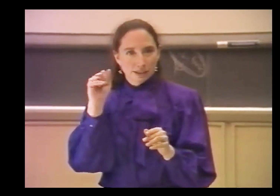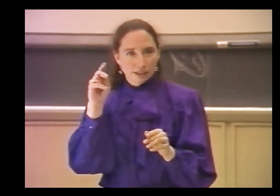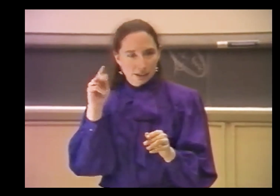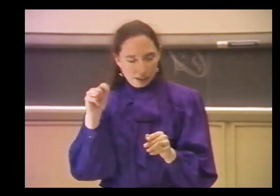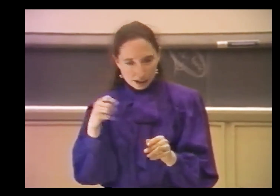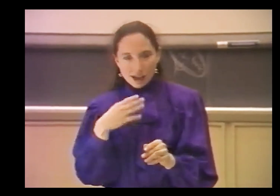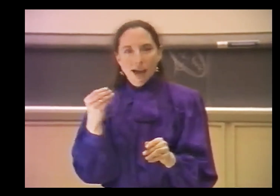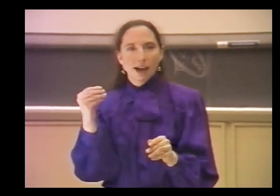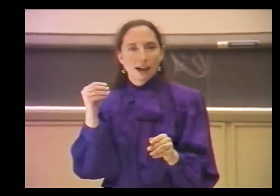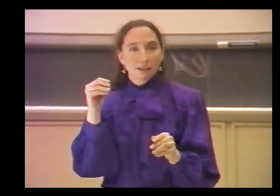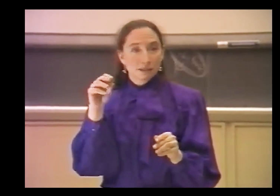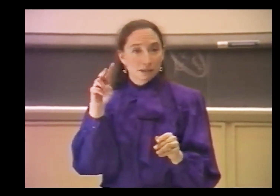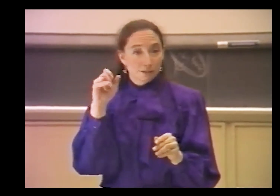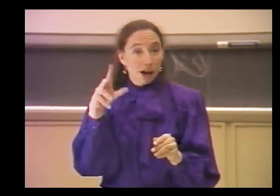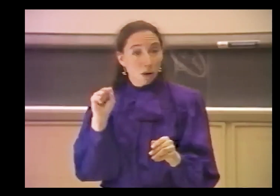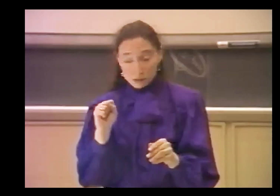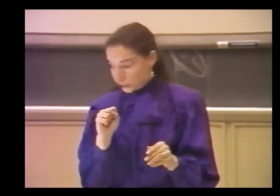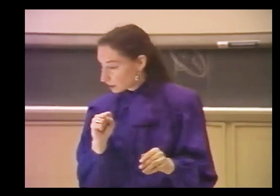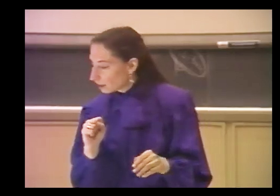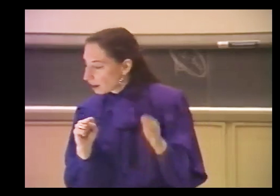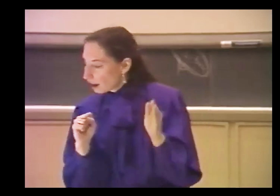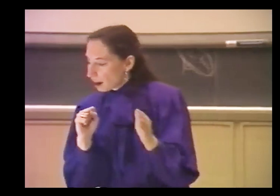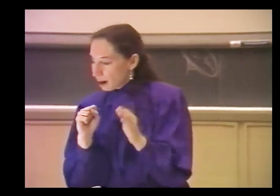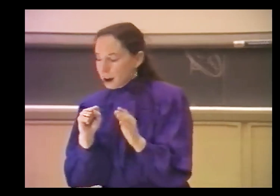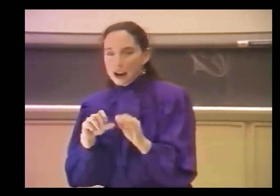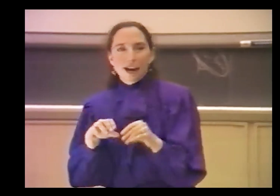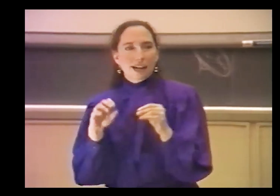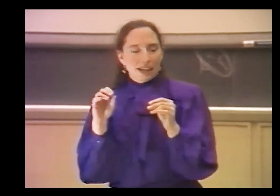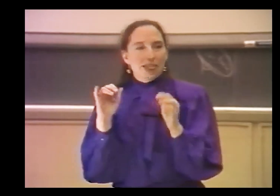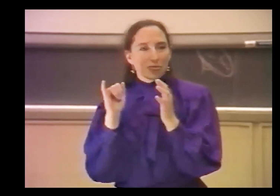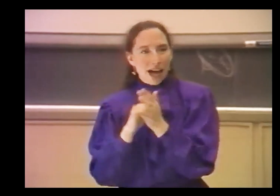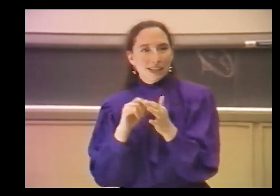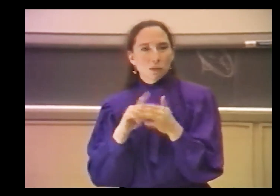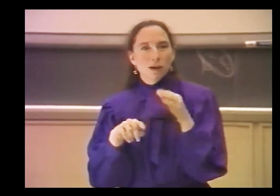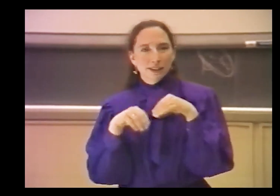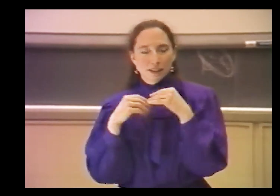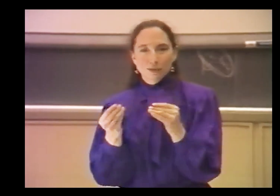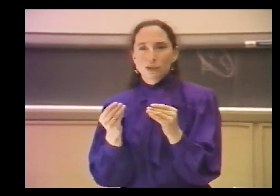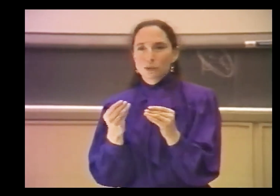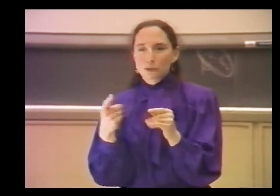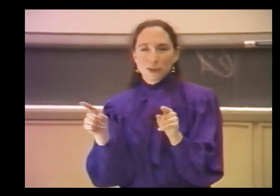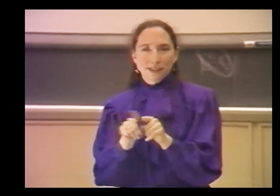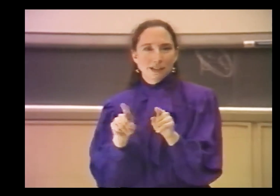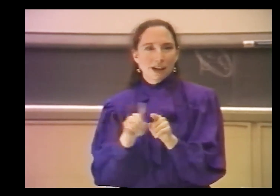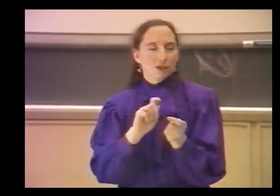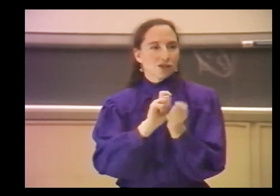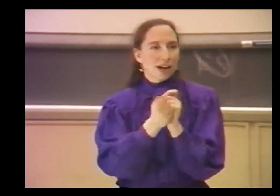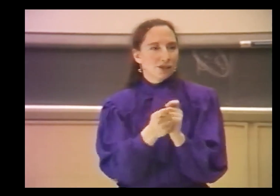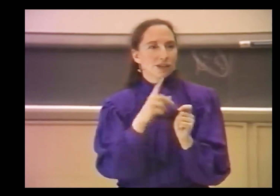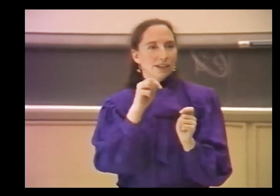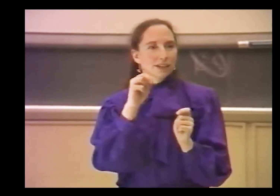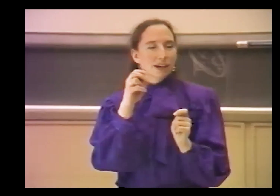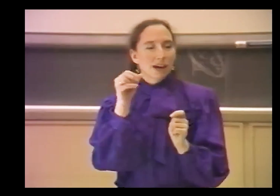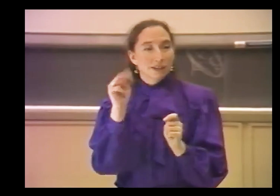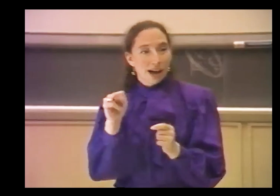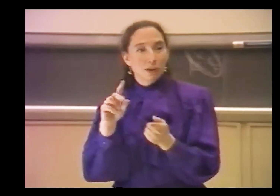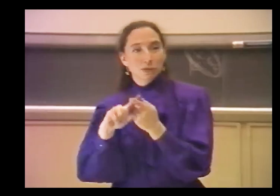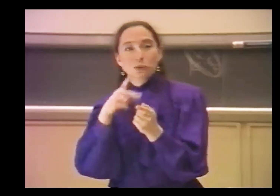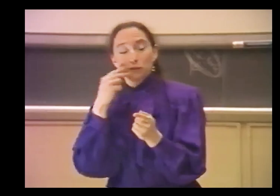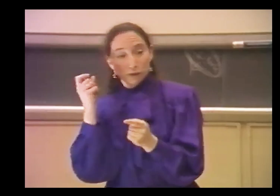consonants and vowels, that's what gives you things like changing a noun to a